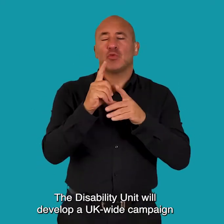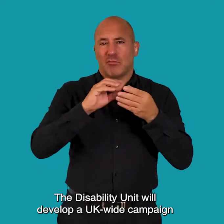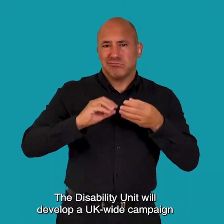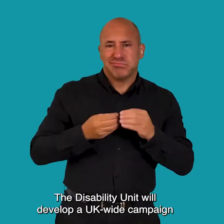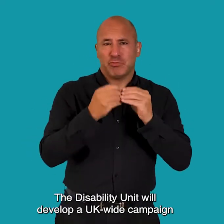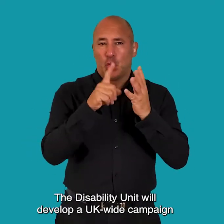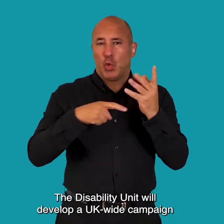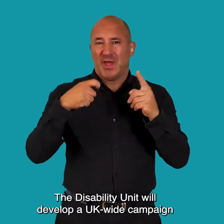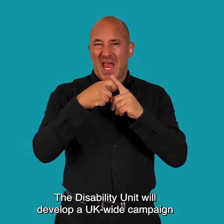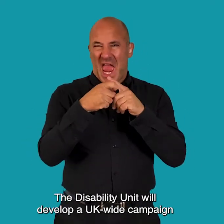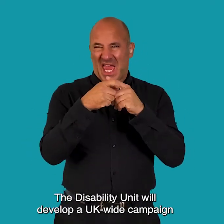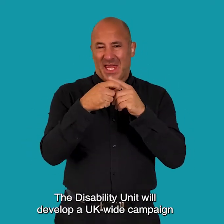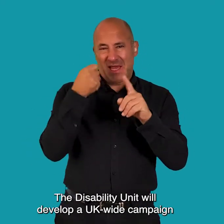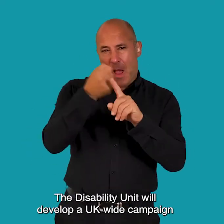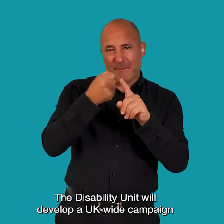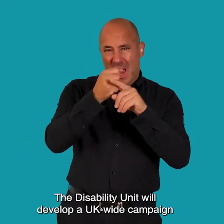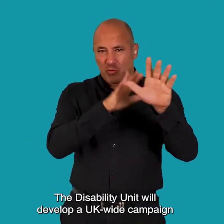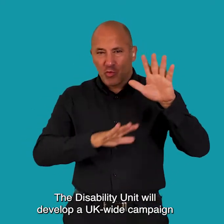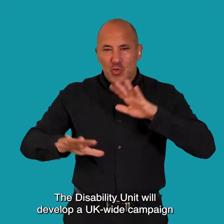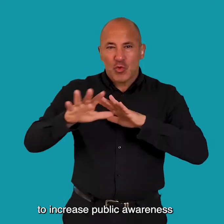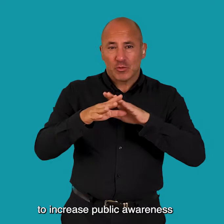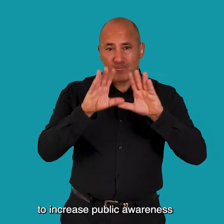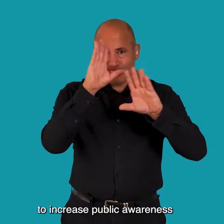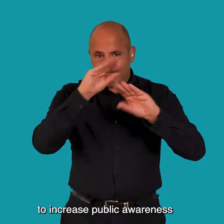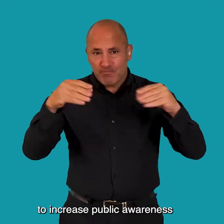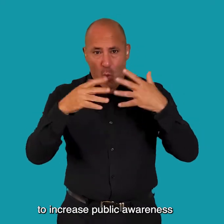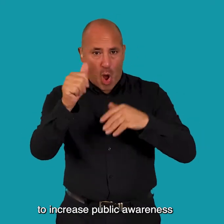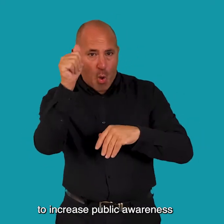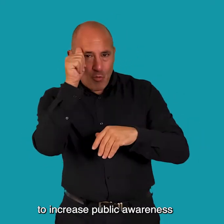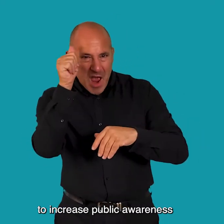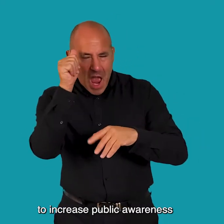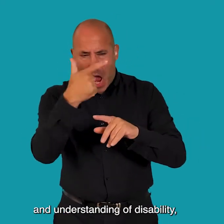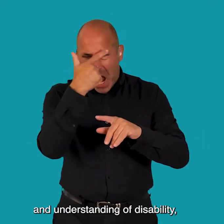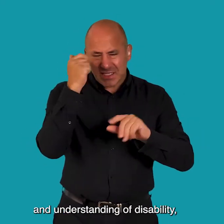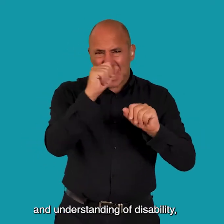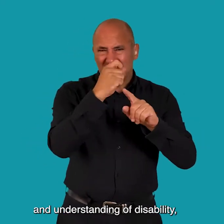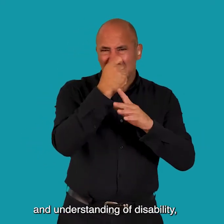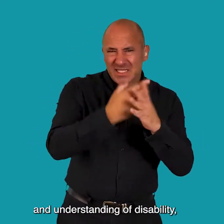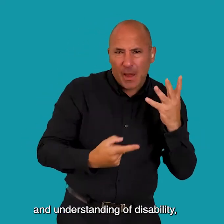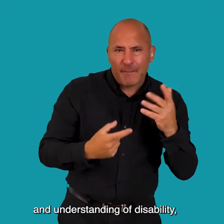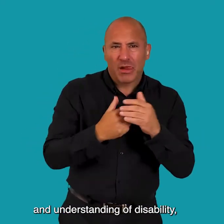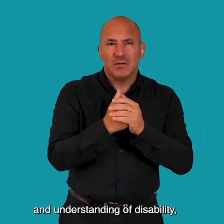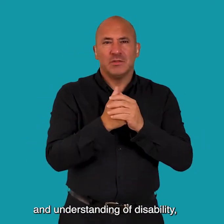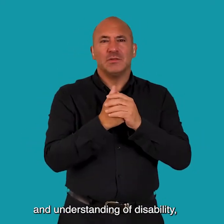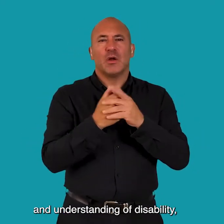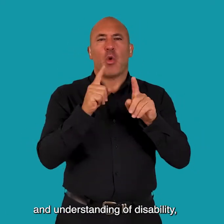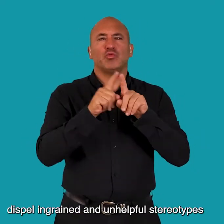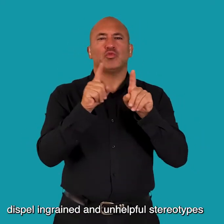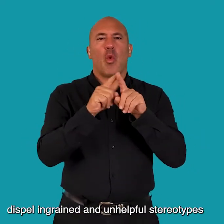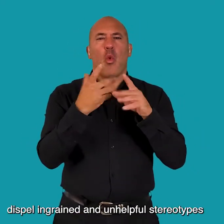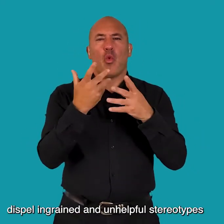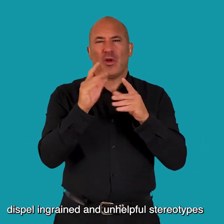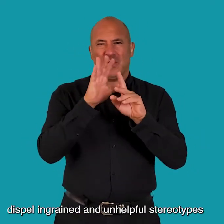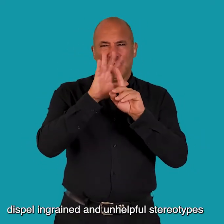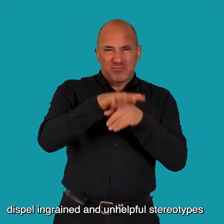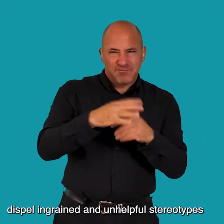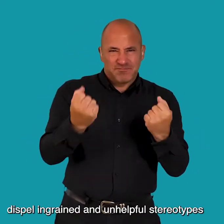a UK-wide campaign to increase public awareness and understanding of disability, dispel ingrained and